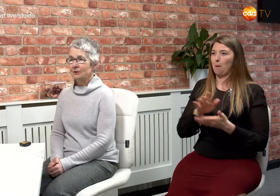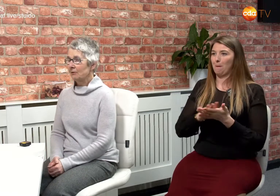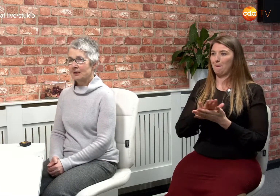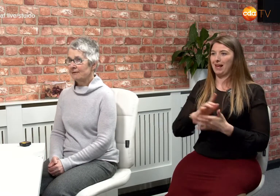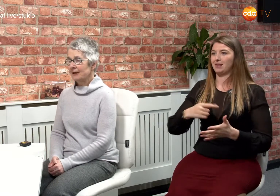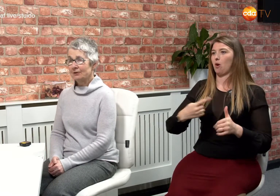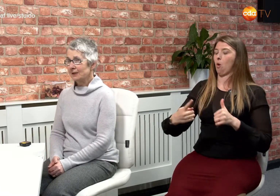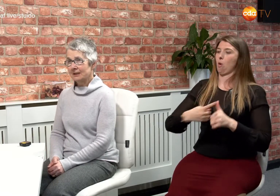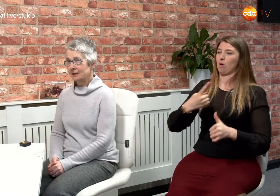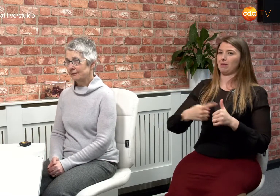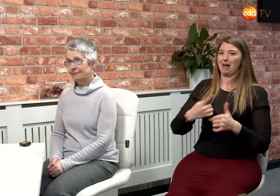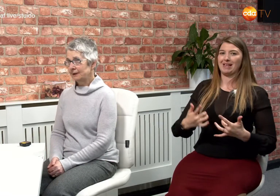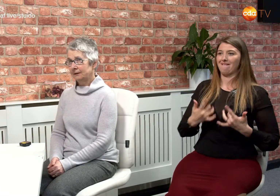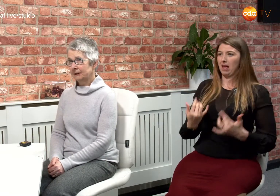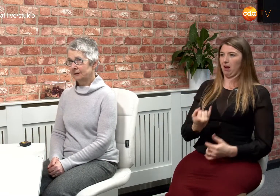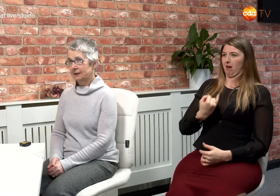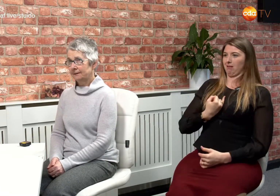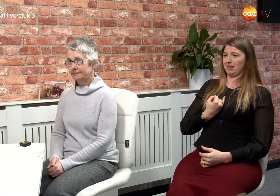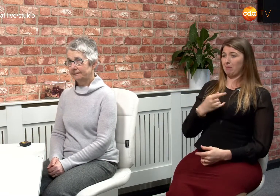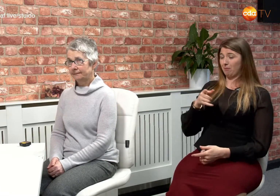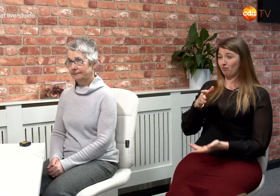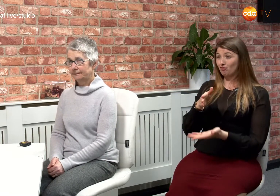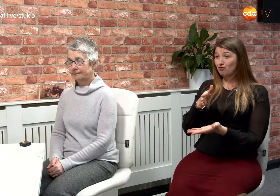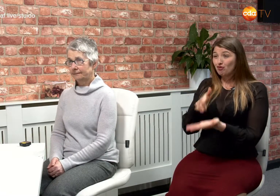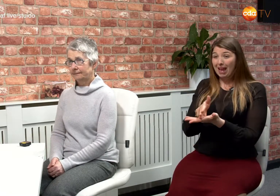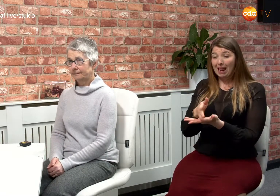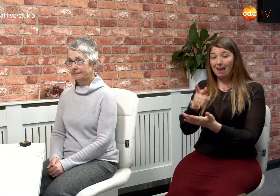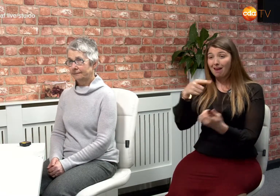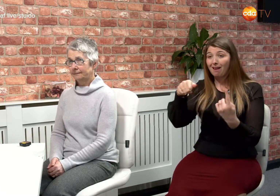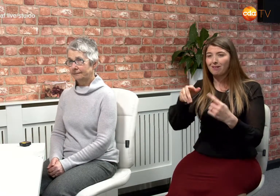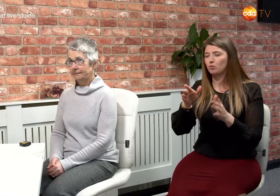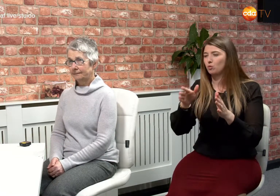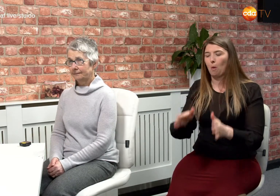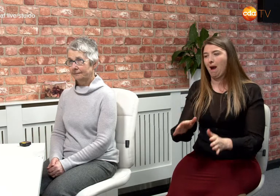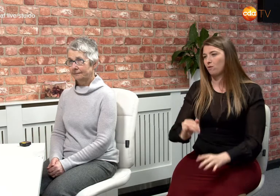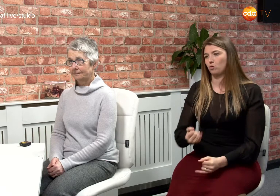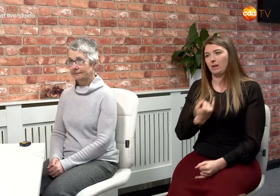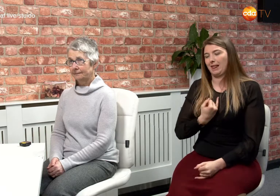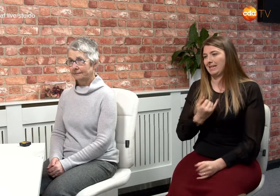Most people don't have any reason to feel guilty.